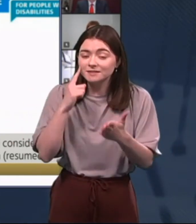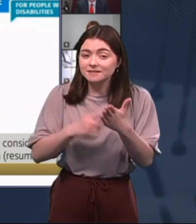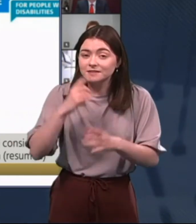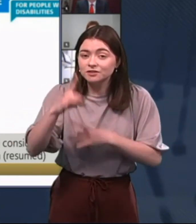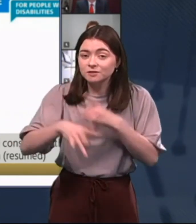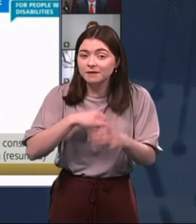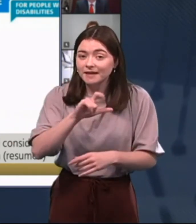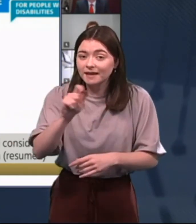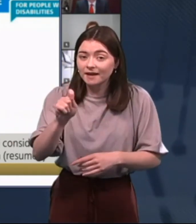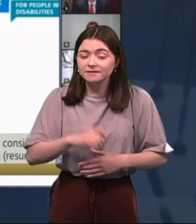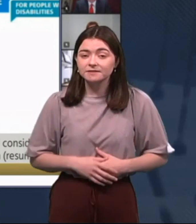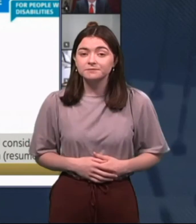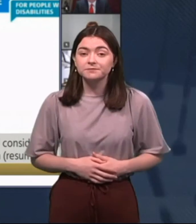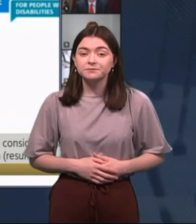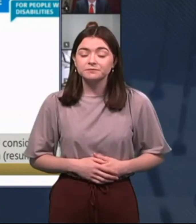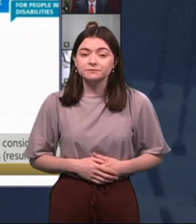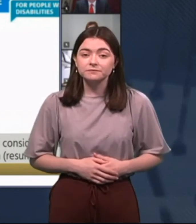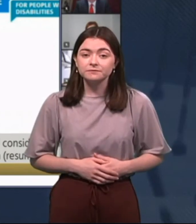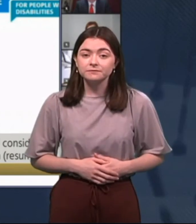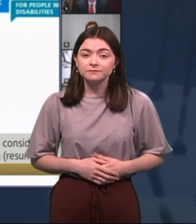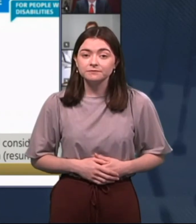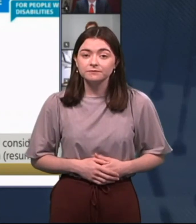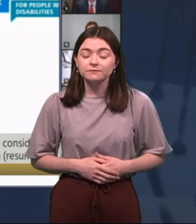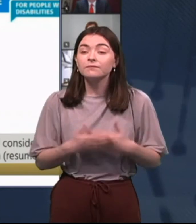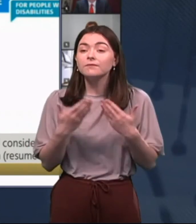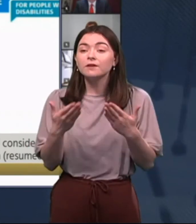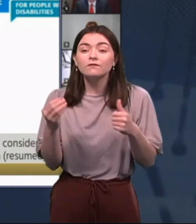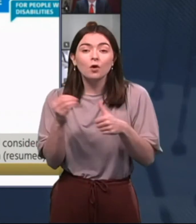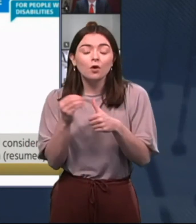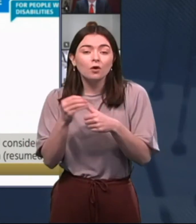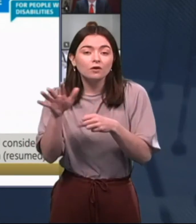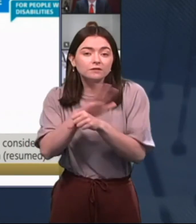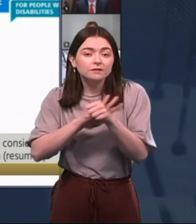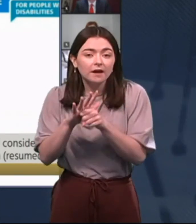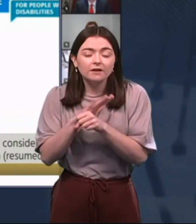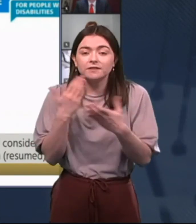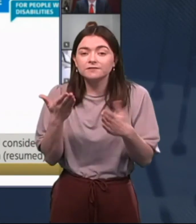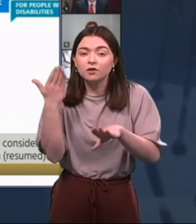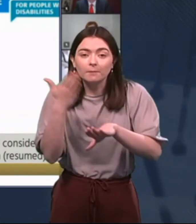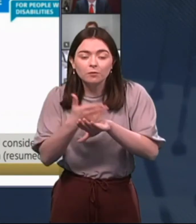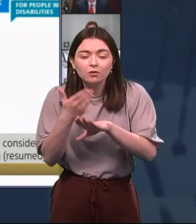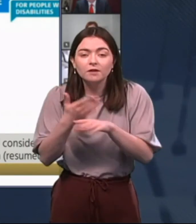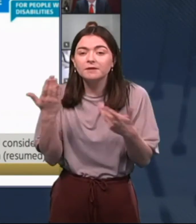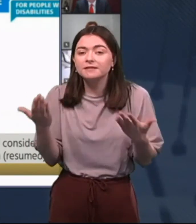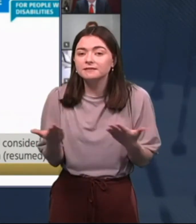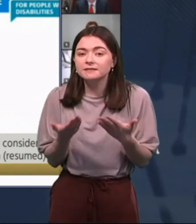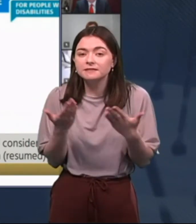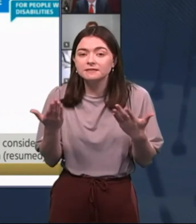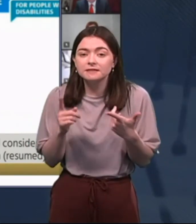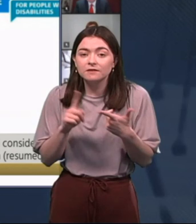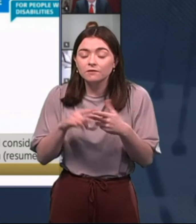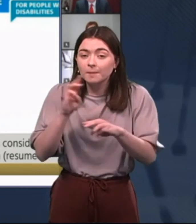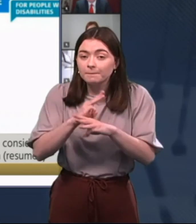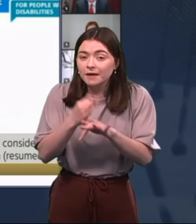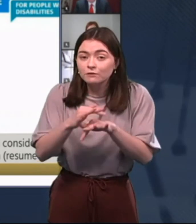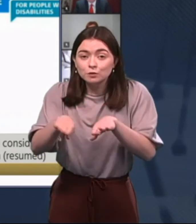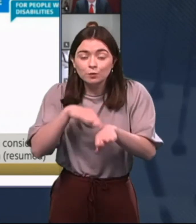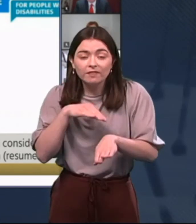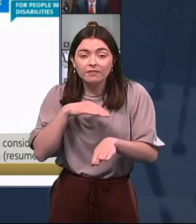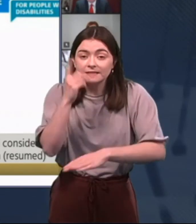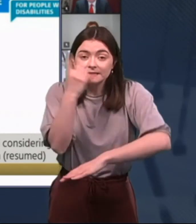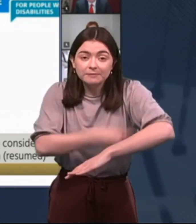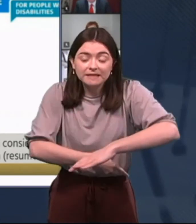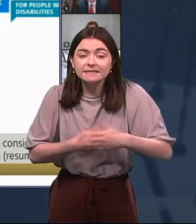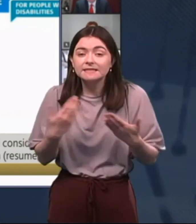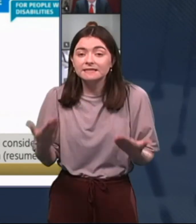Act. With regard to, I suppose, other areas of employment, of parenting with a disability, we would